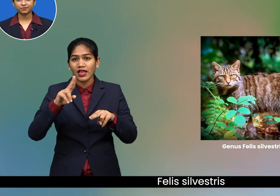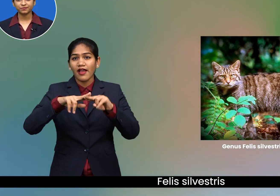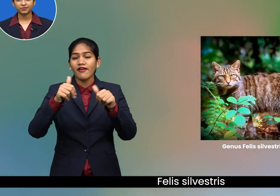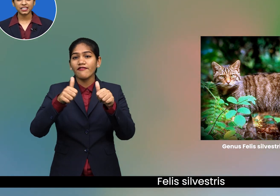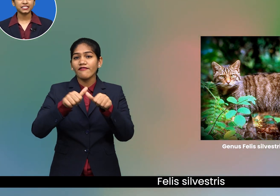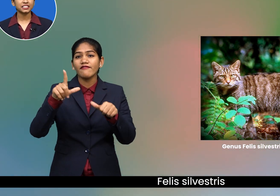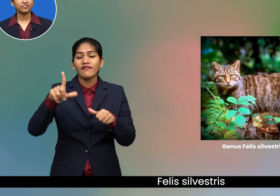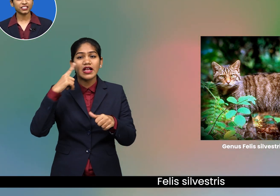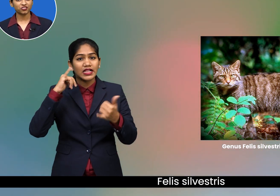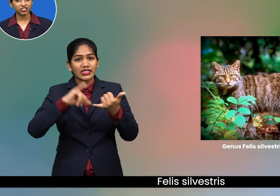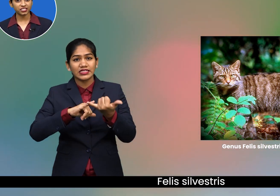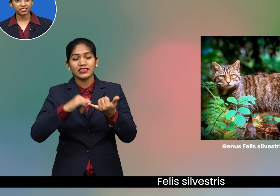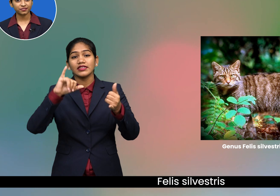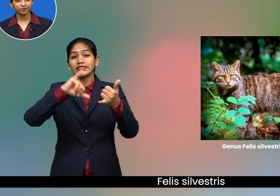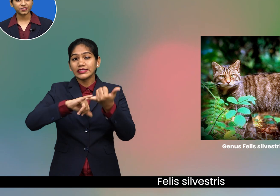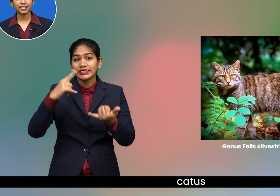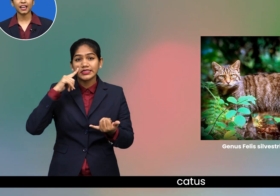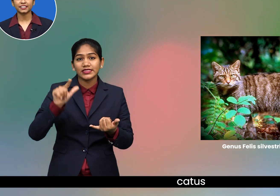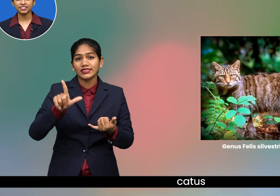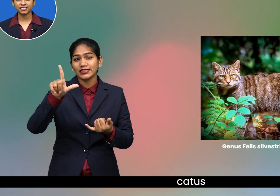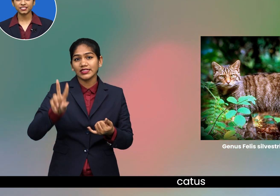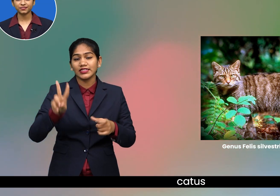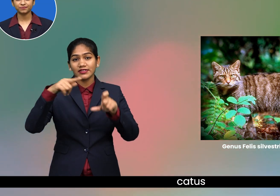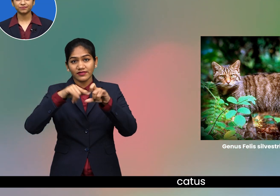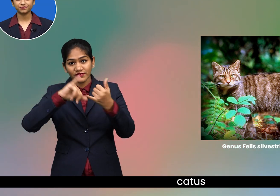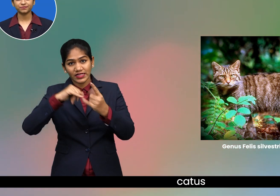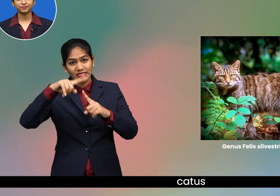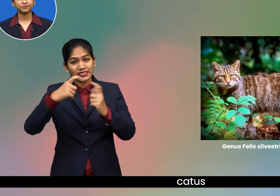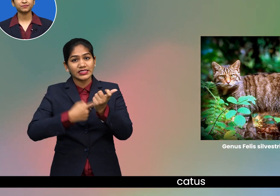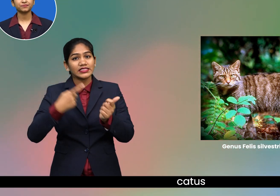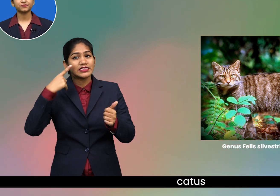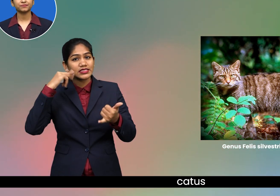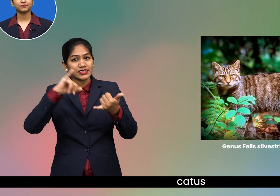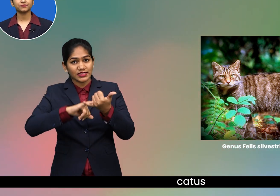Felis silvestris catus